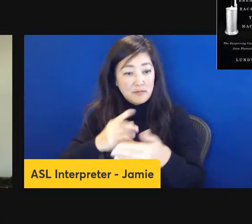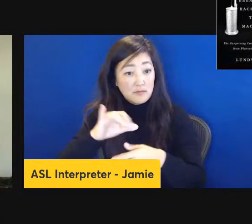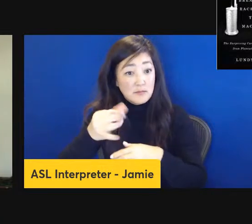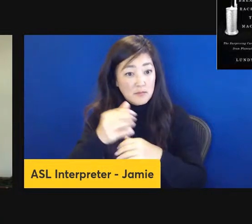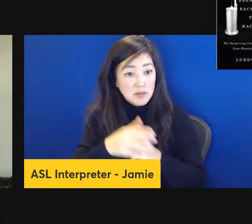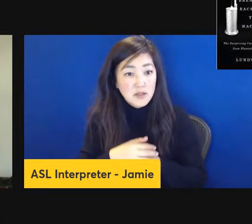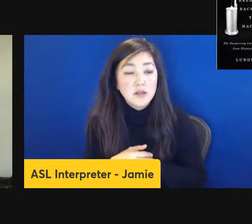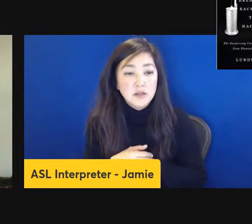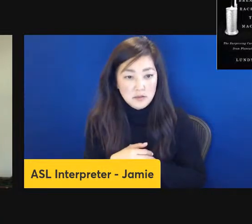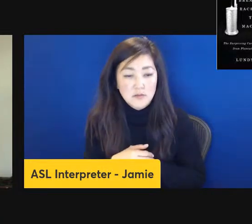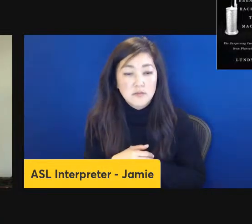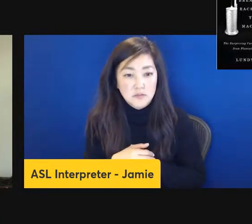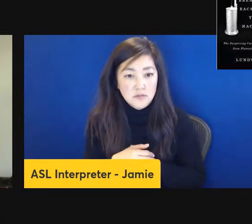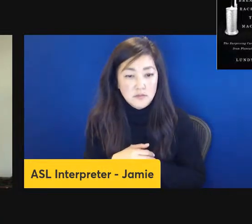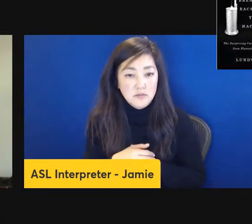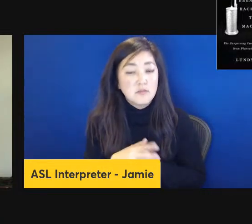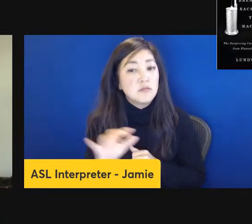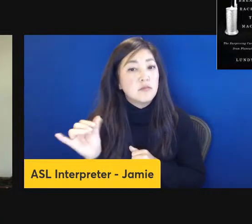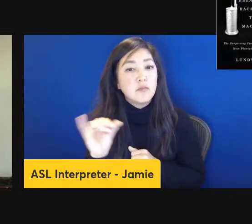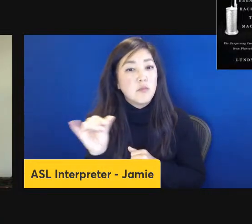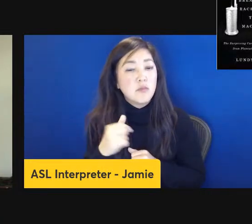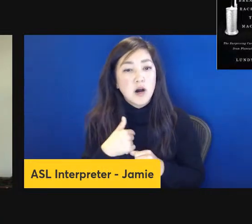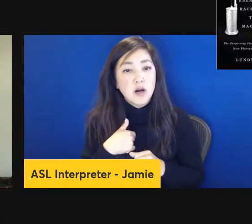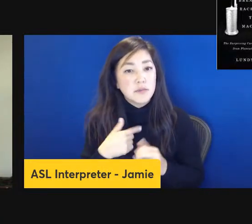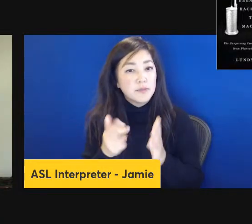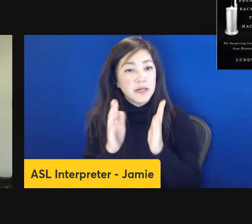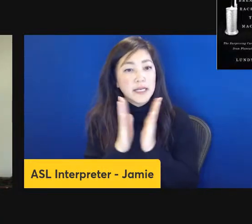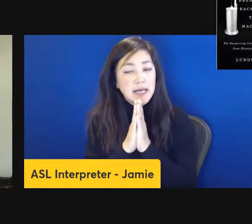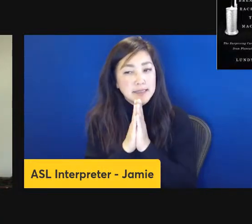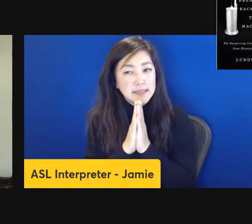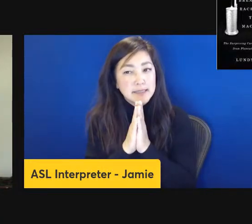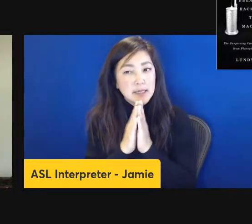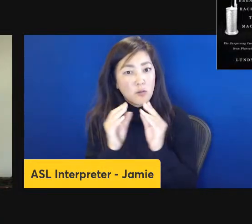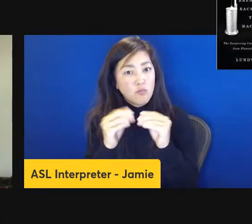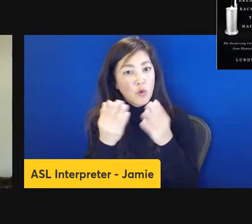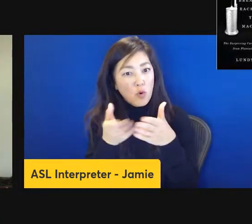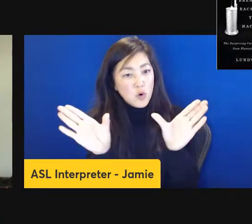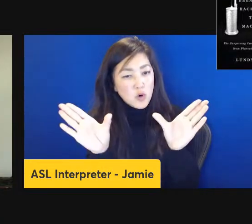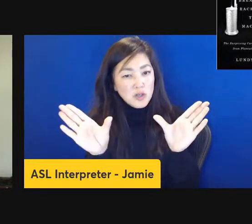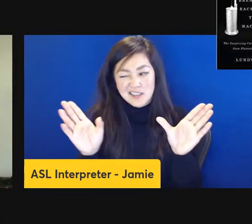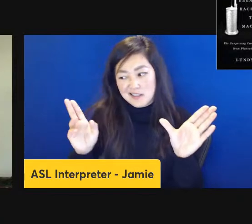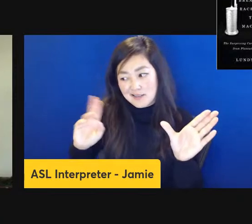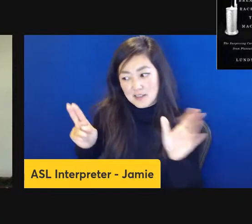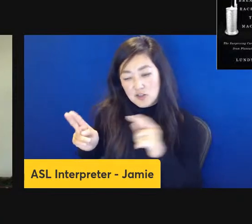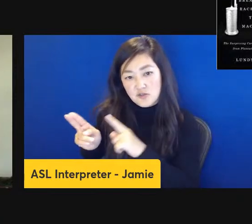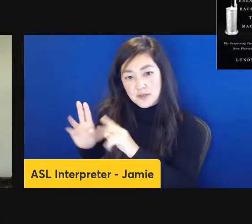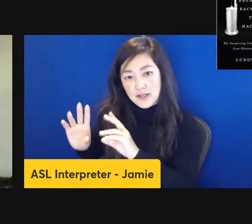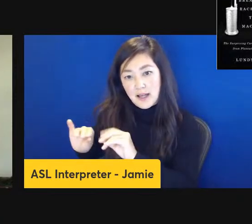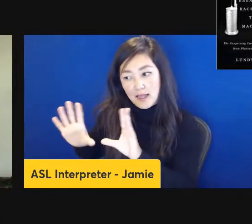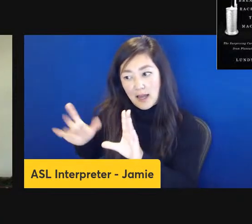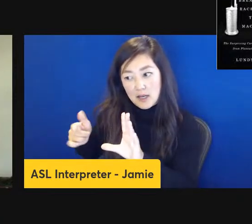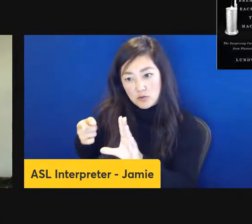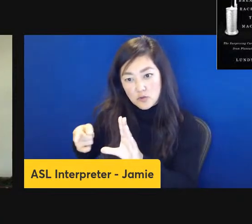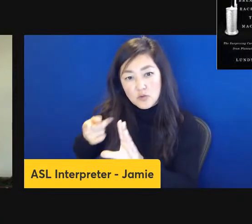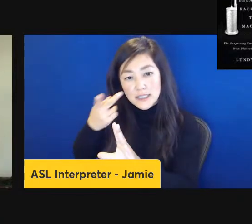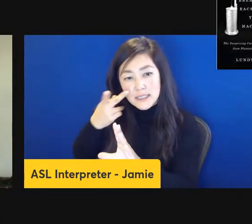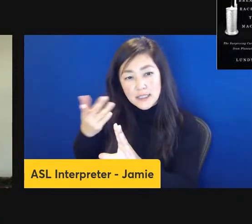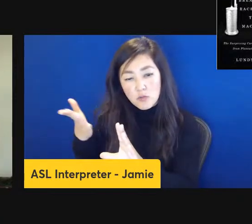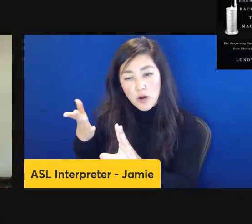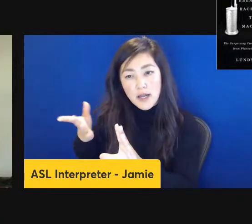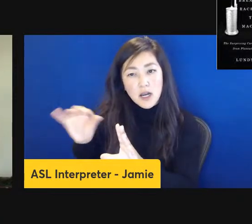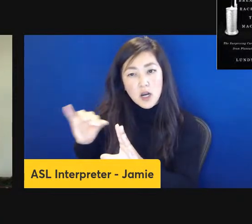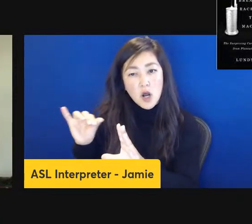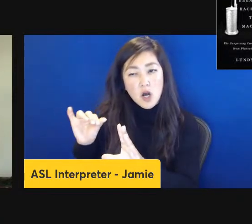More broadly, though, I've been asking is, what does history allow you to see and to actually